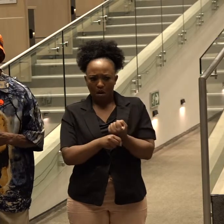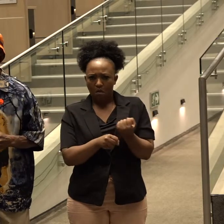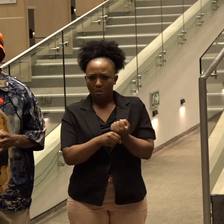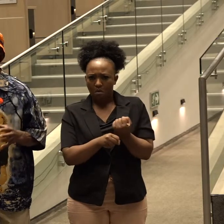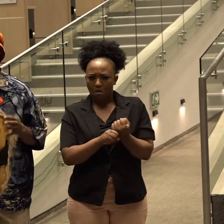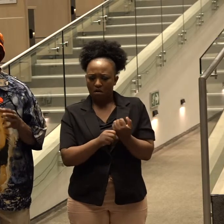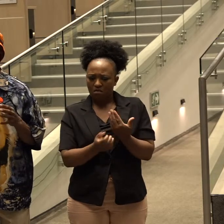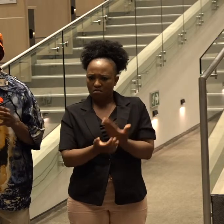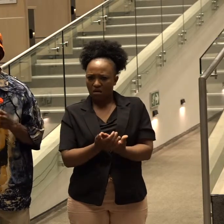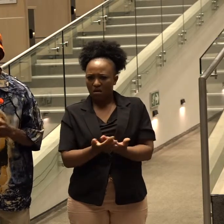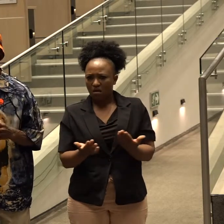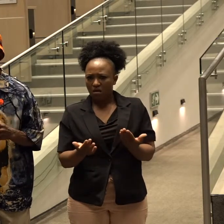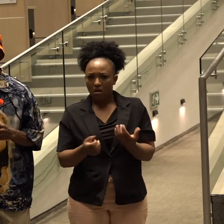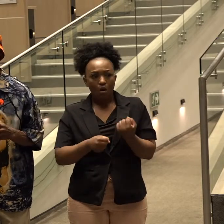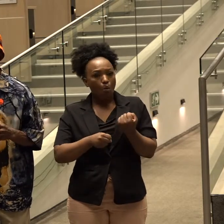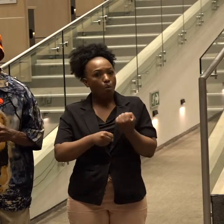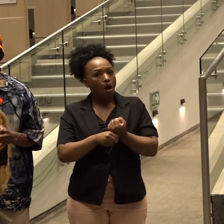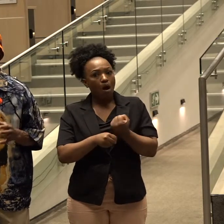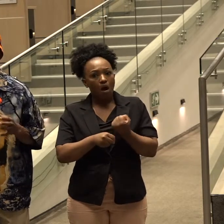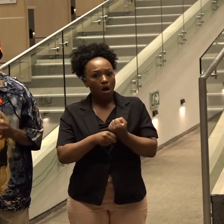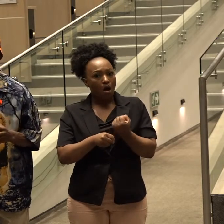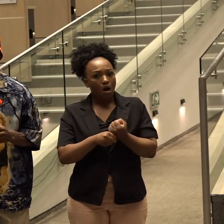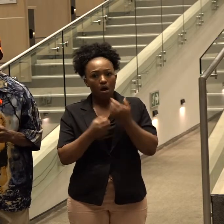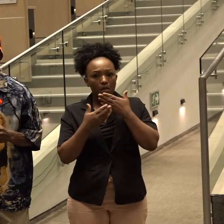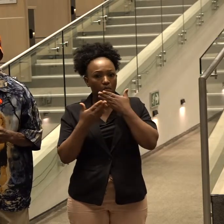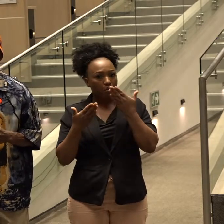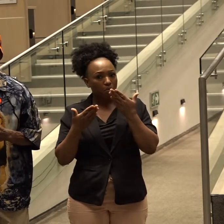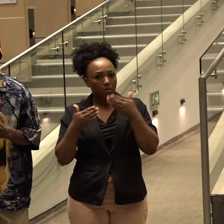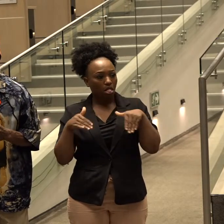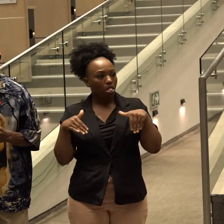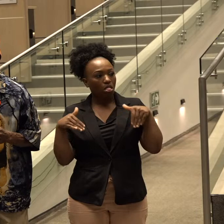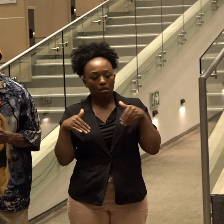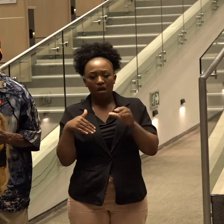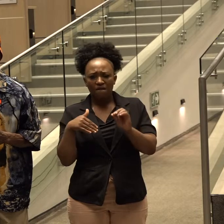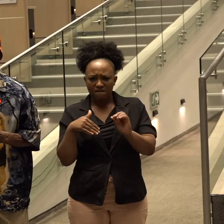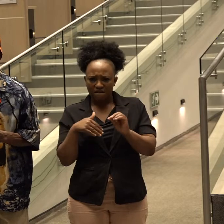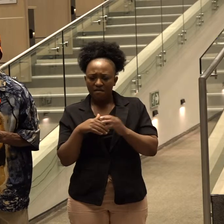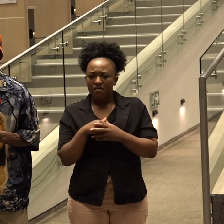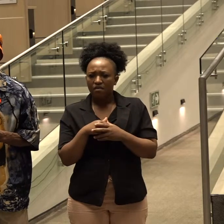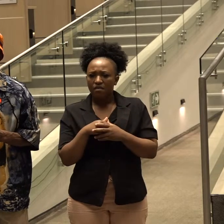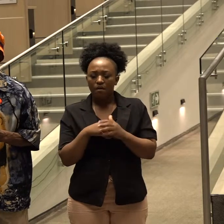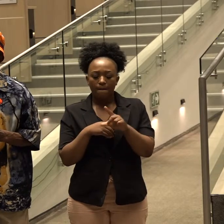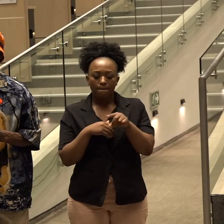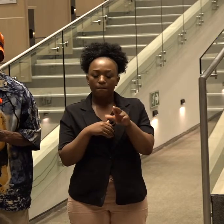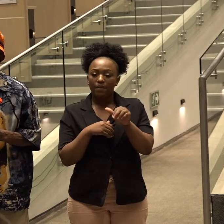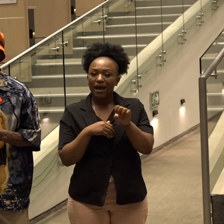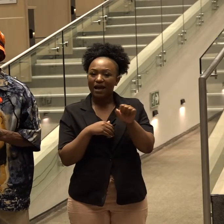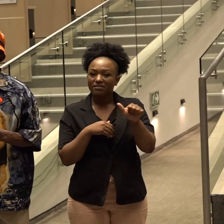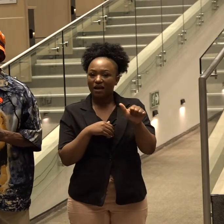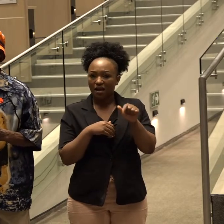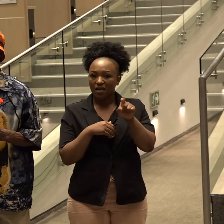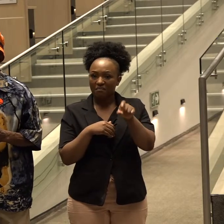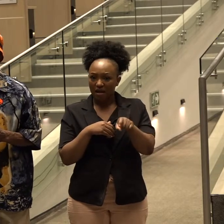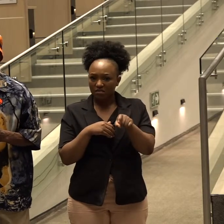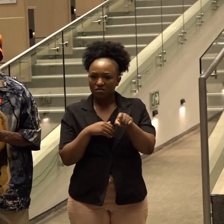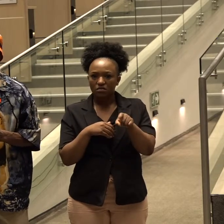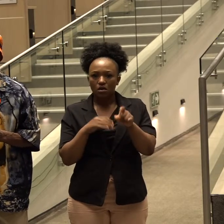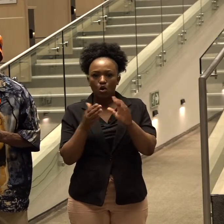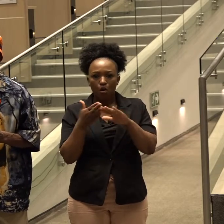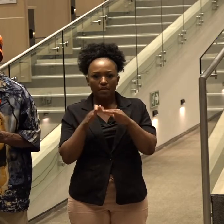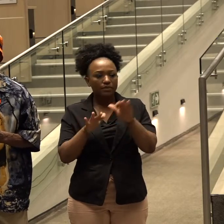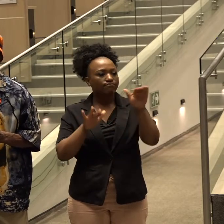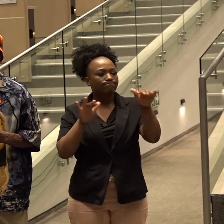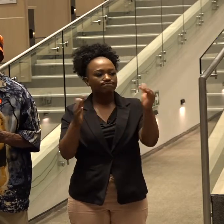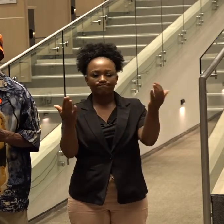they don't have works and drops pressure must get a community